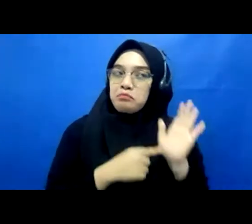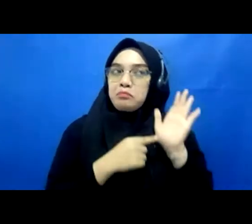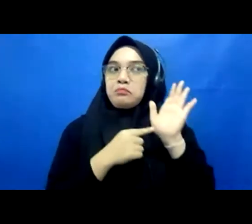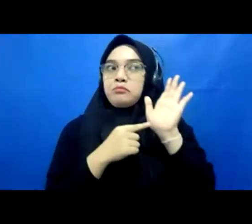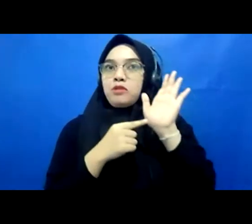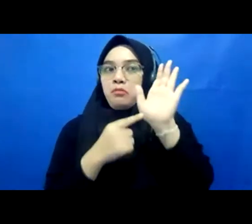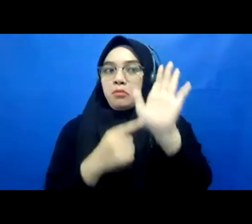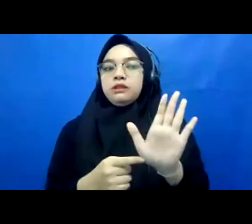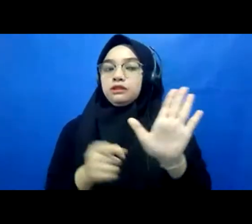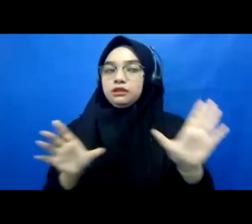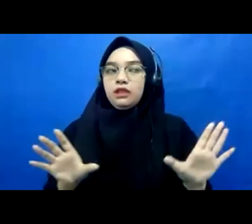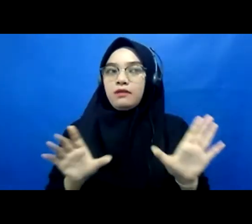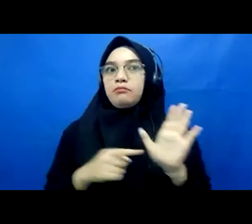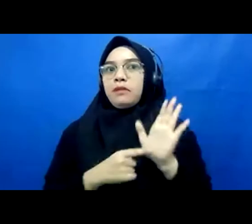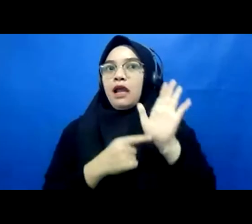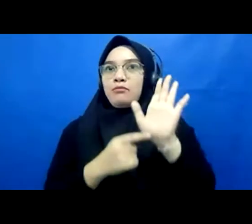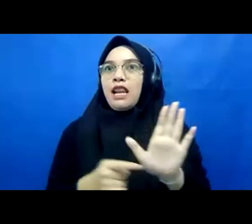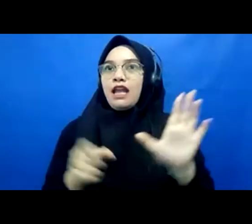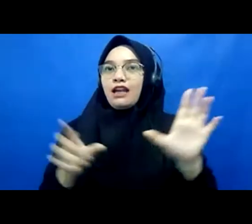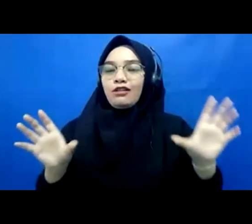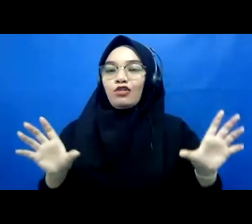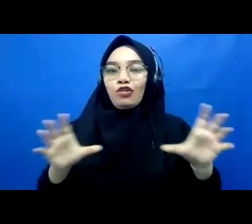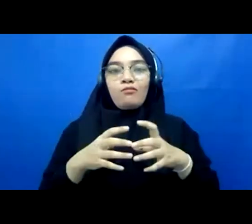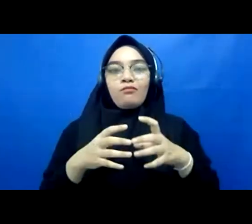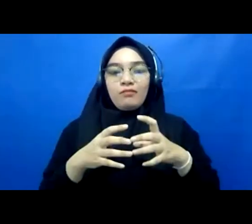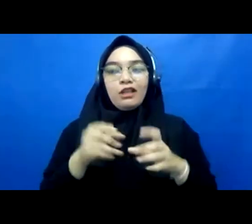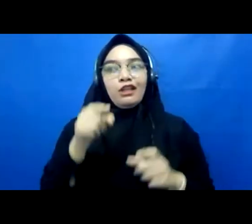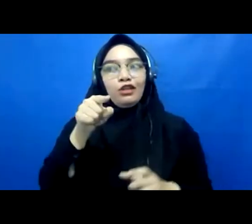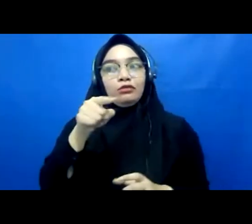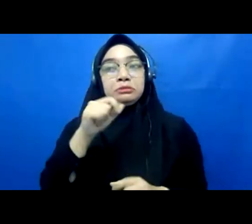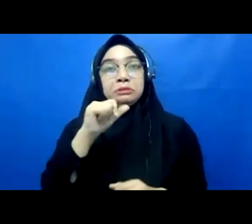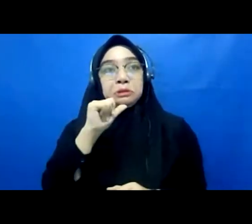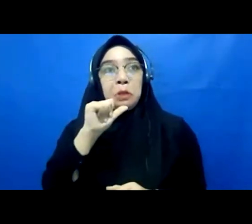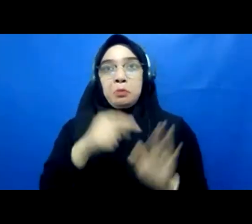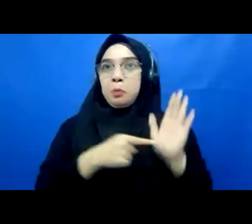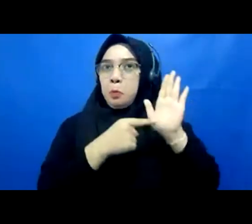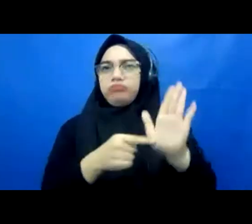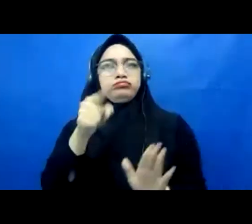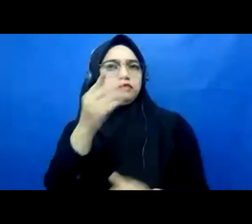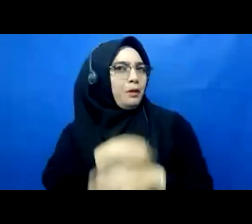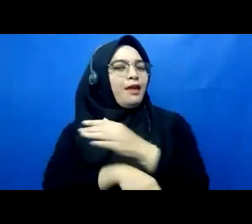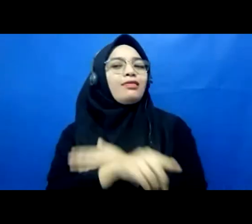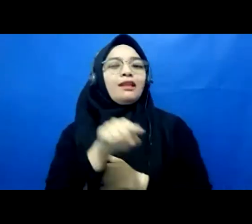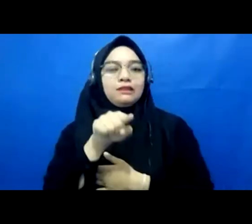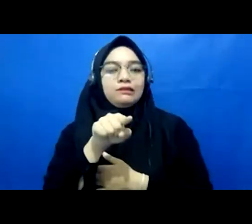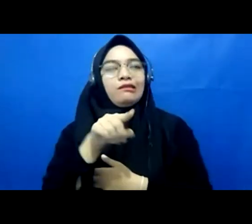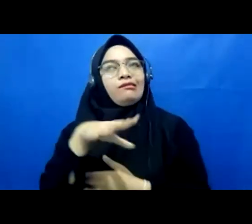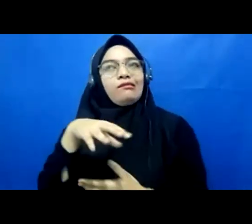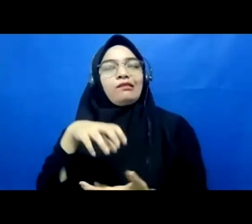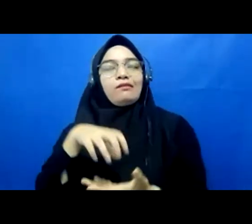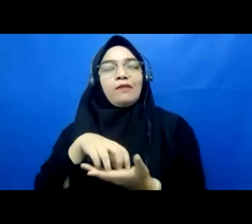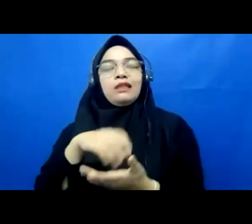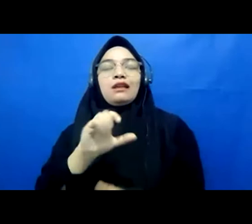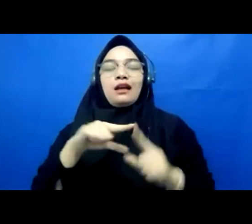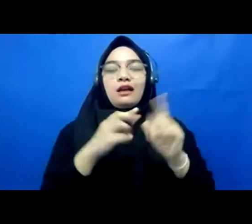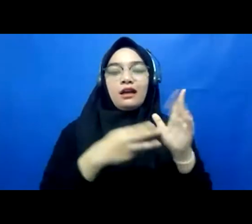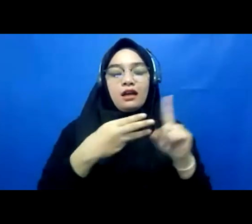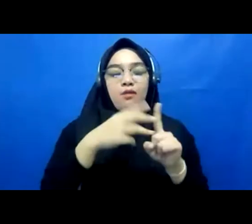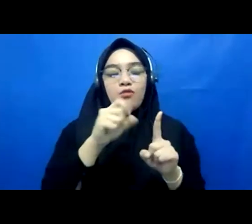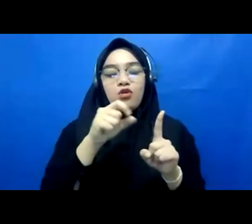by a person with disability. They are traveling around the world in Cambodia, also